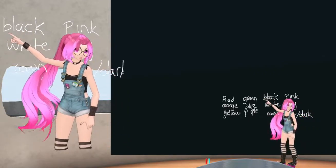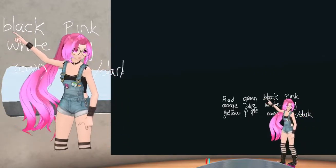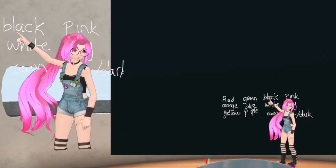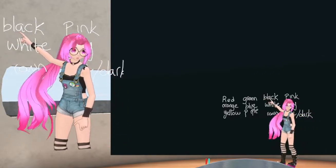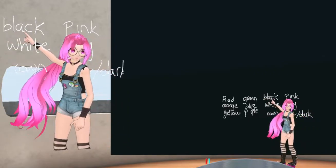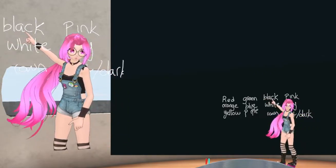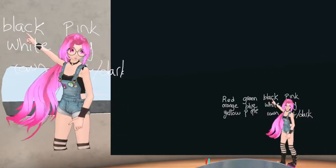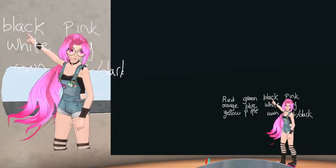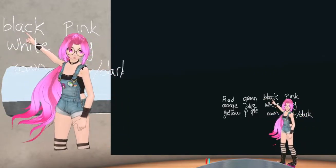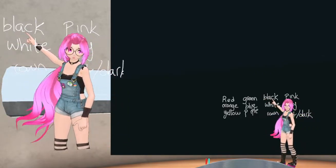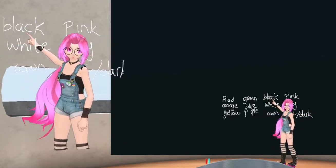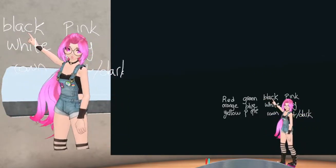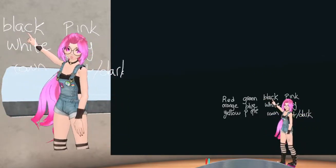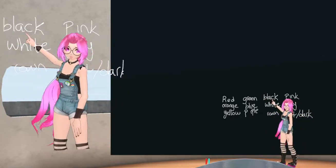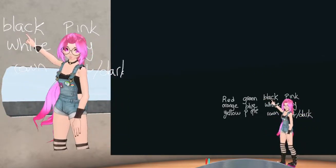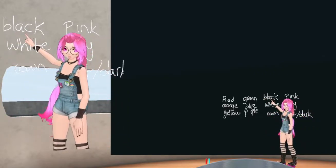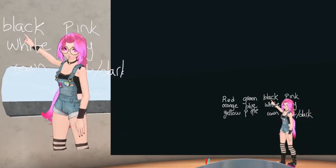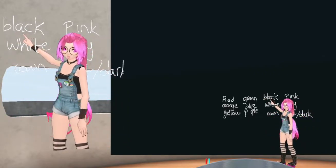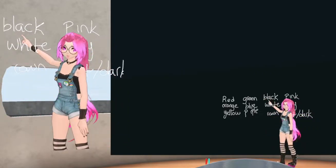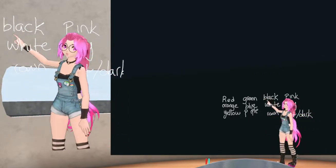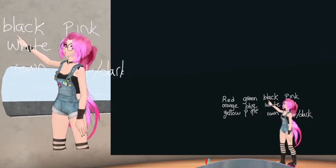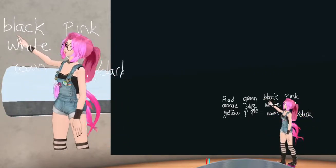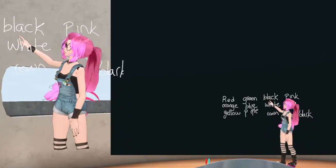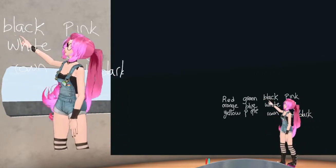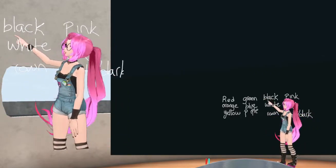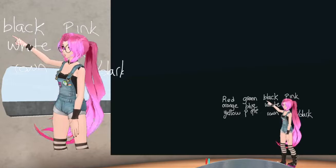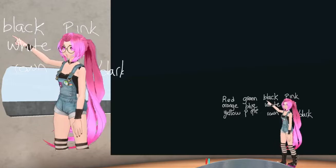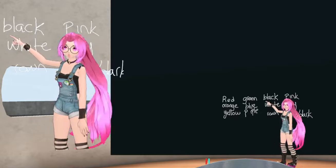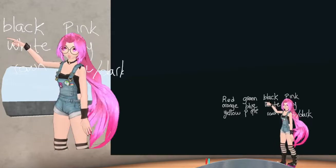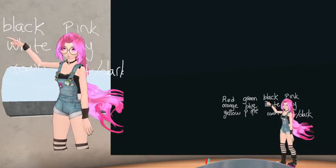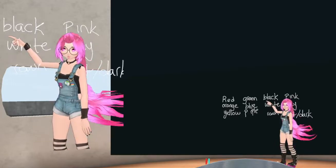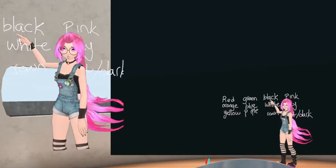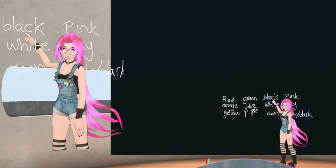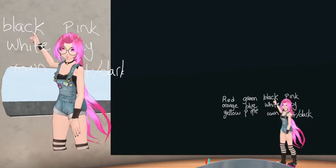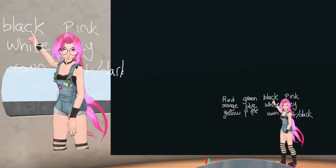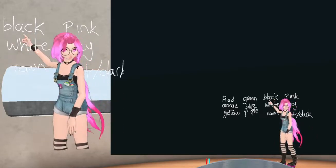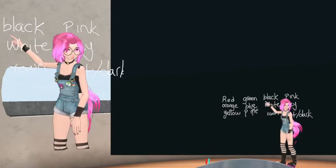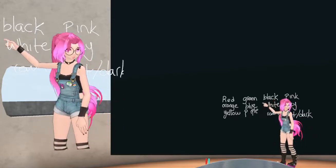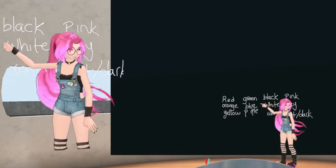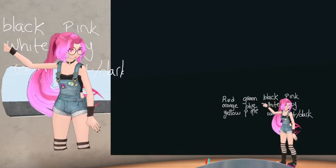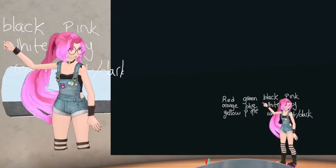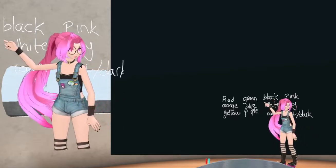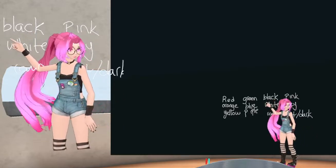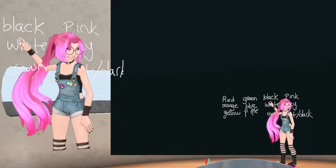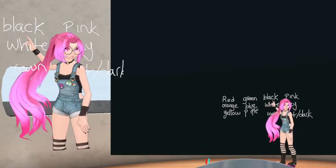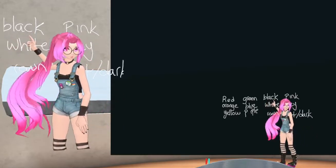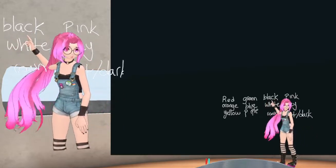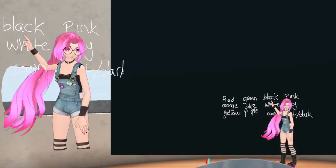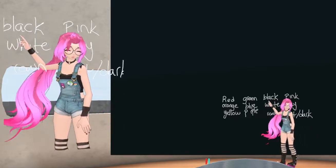Black. What's red and black and red? Wait, what is it? What's white and black and red all over?